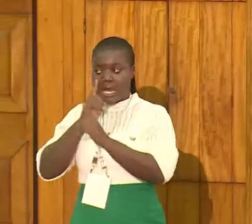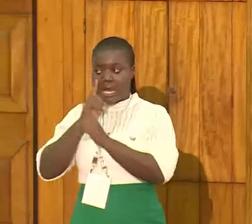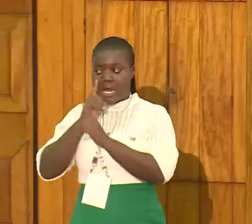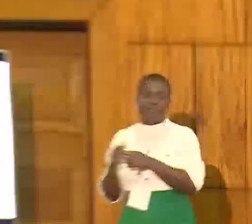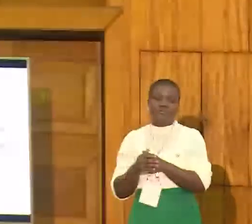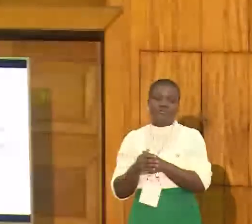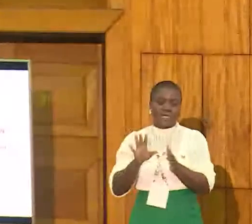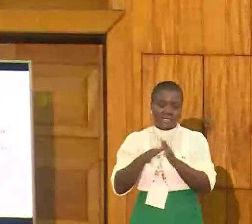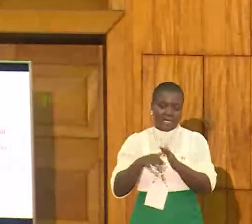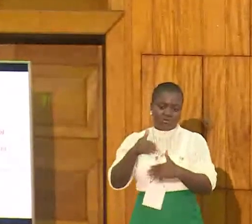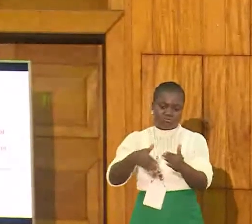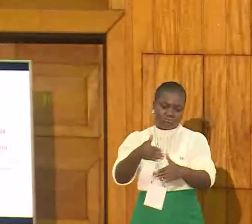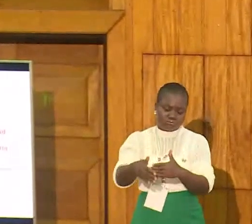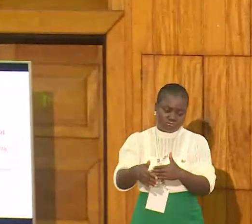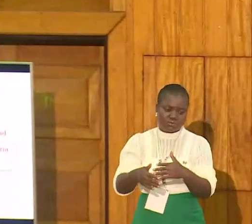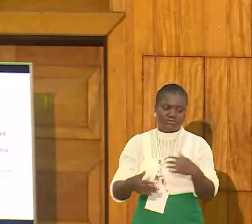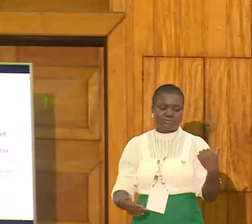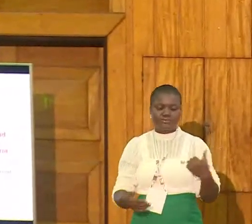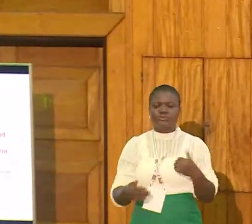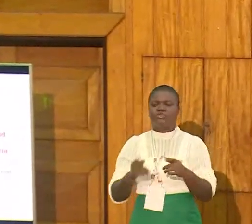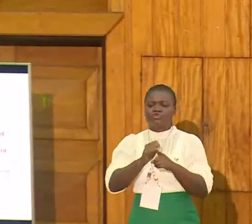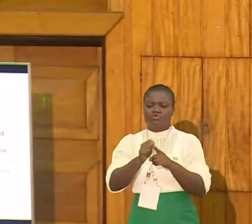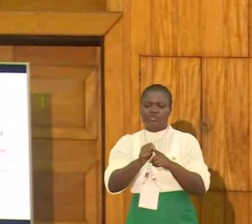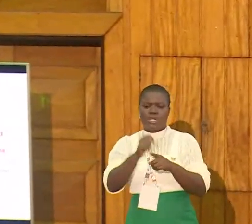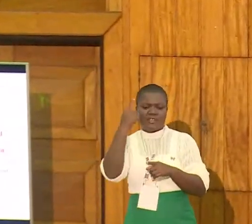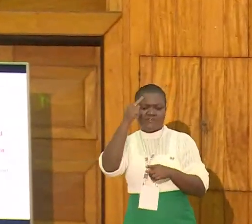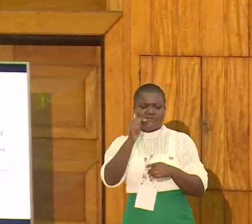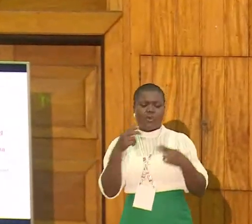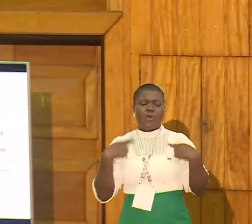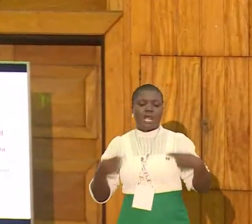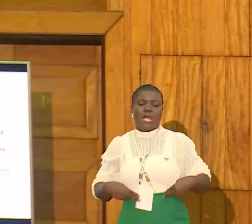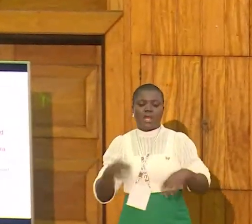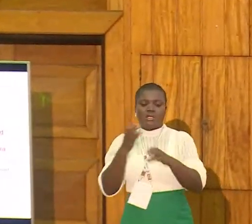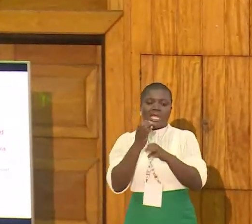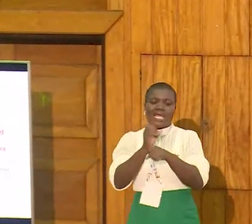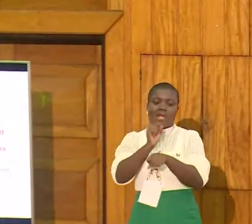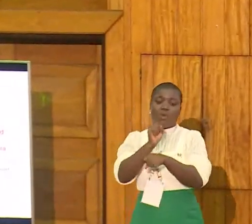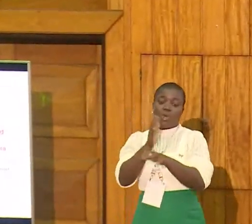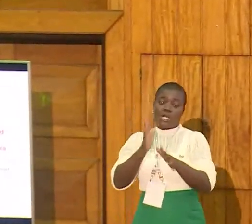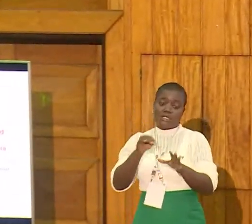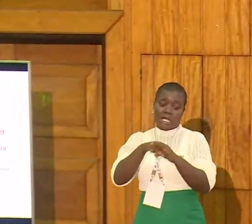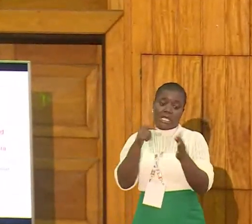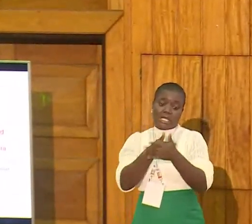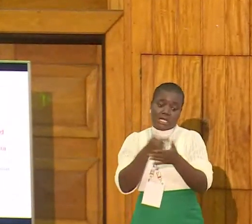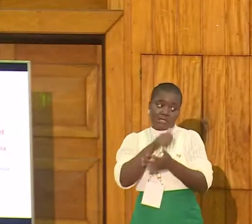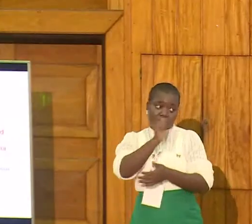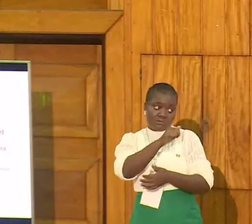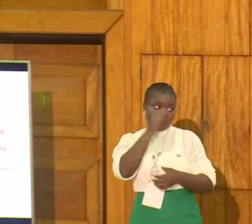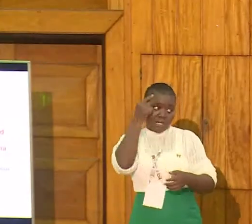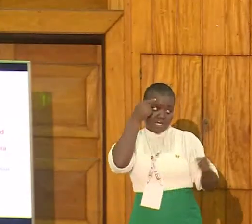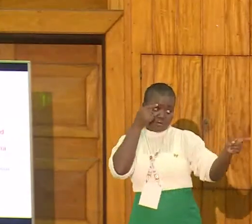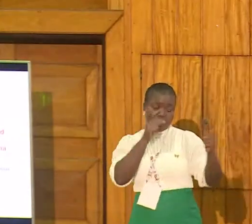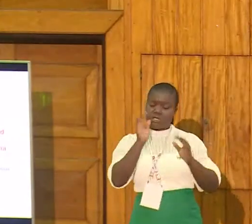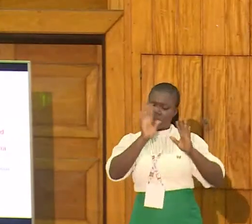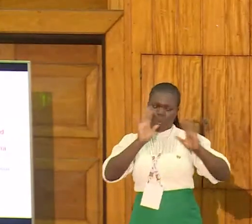move on. Okay. So mainstreaming training for healthcare workers have been tried in Ghana. So yes, I do believe that is a wonderful